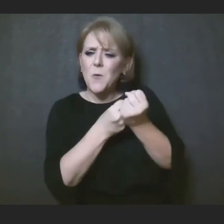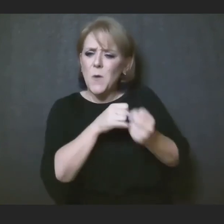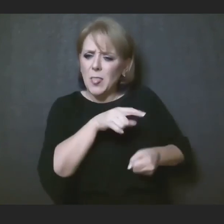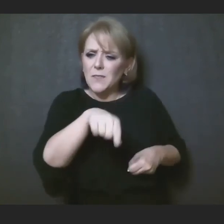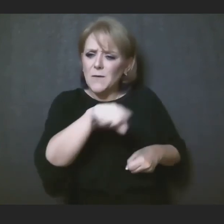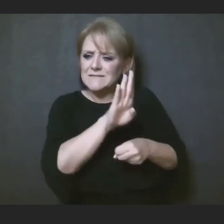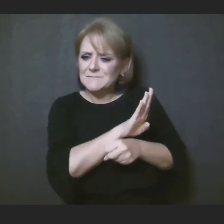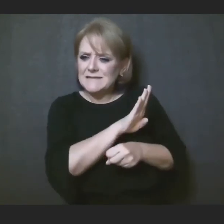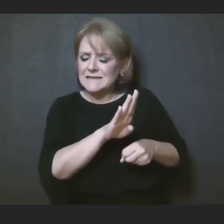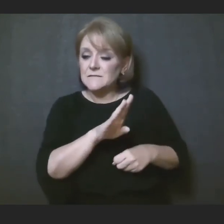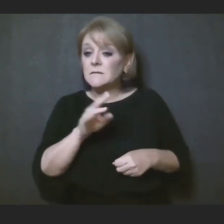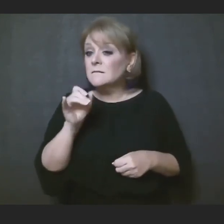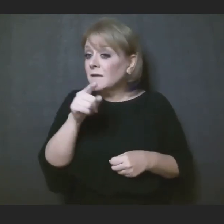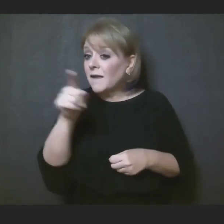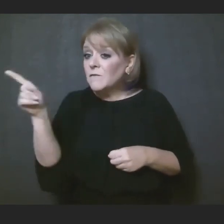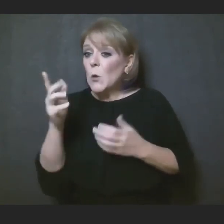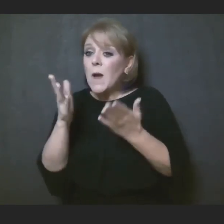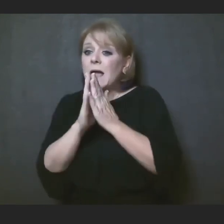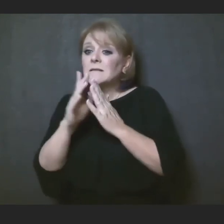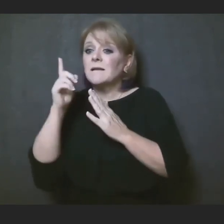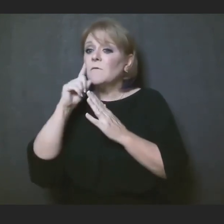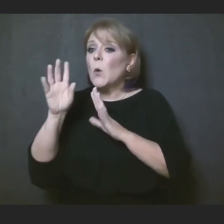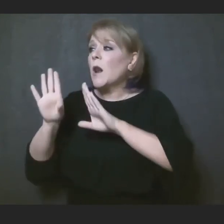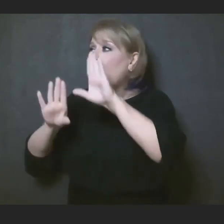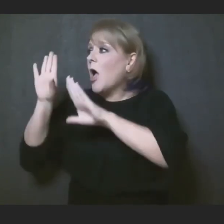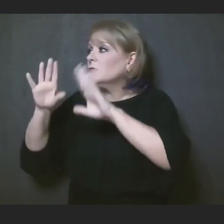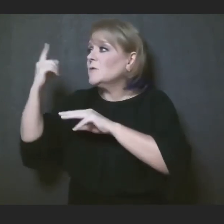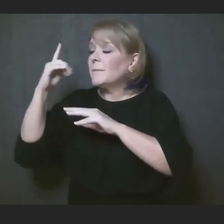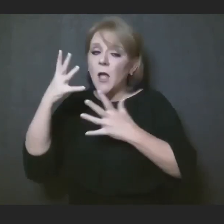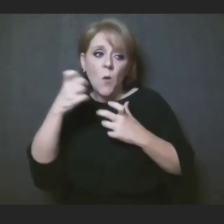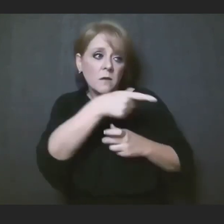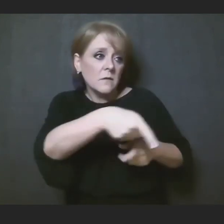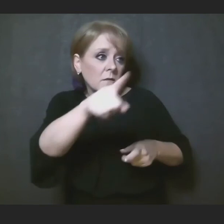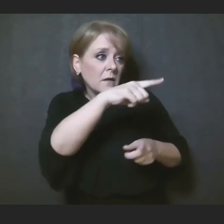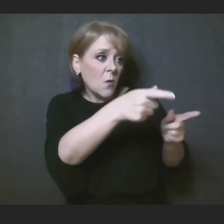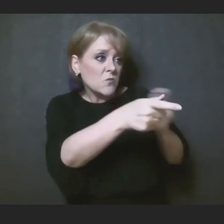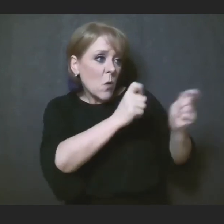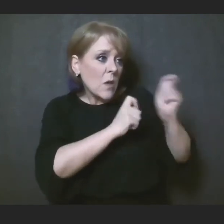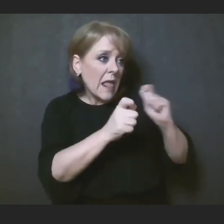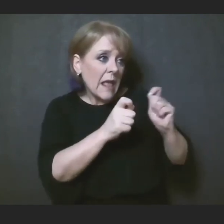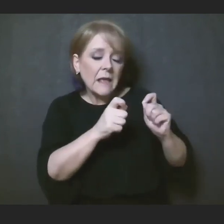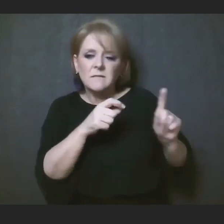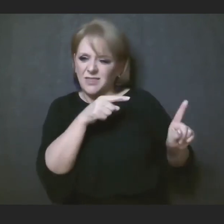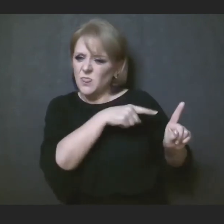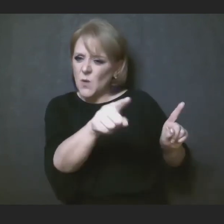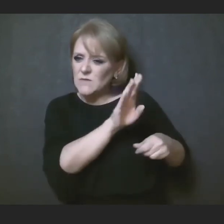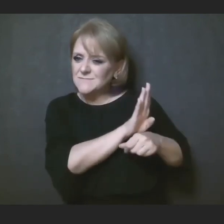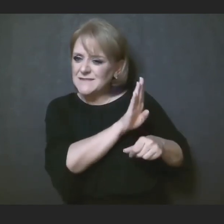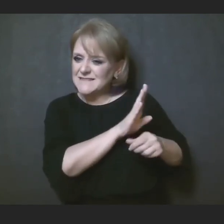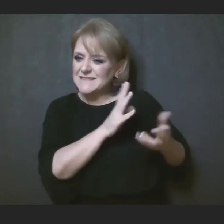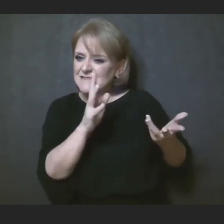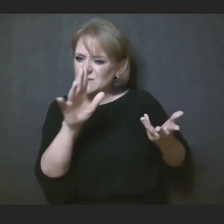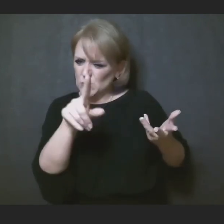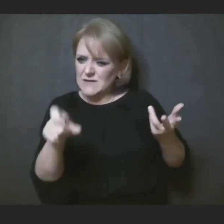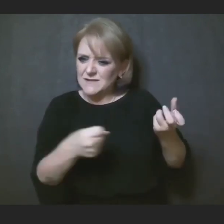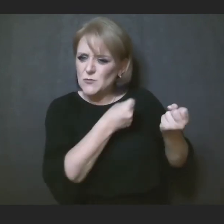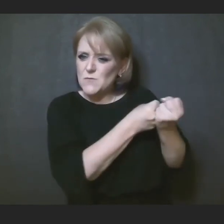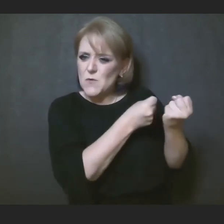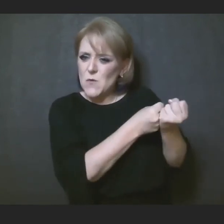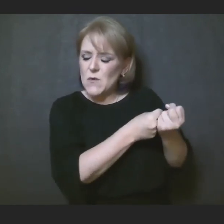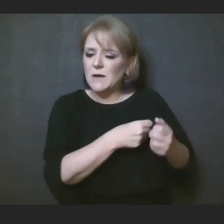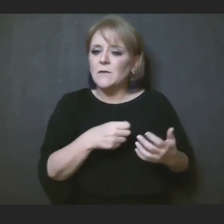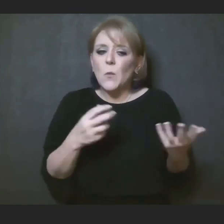your charity or your PTA event they're the businesses that cater our and you know our anniversary